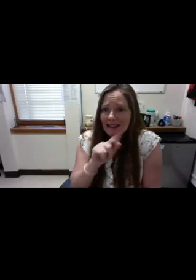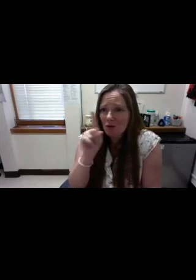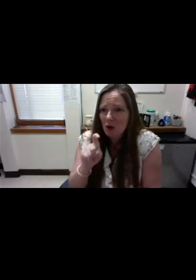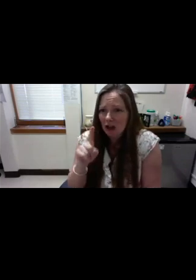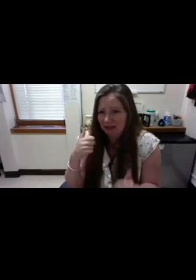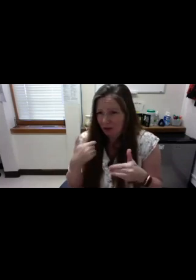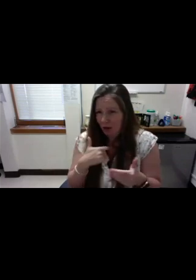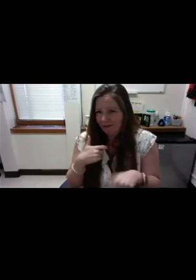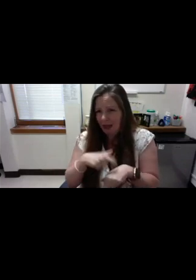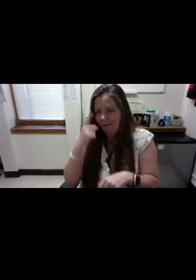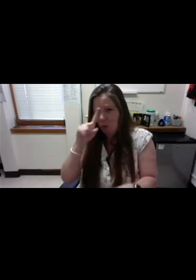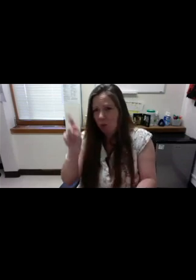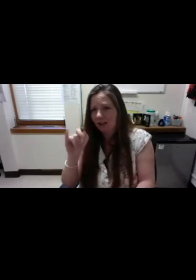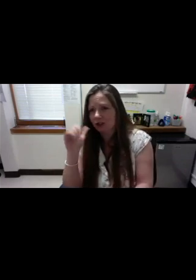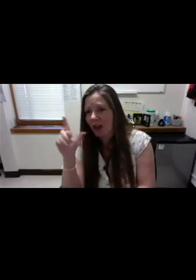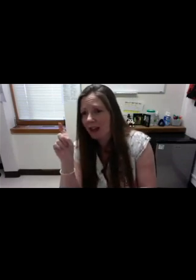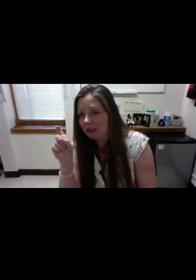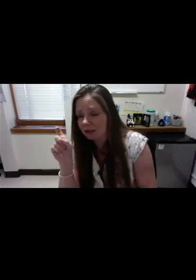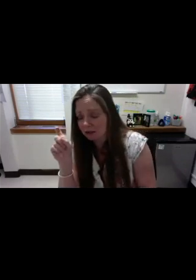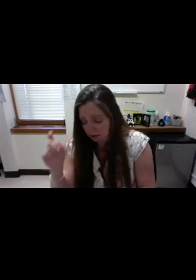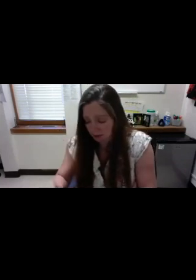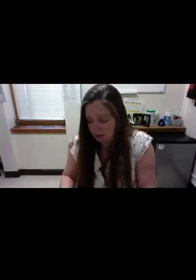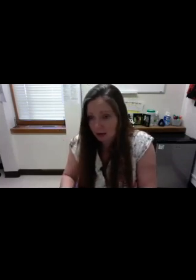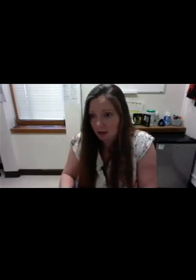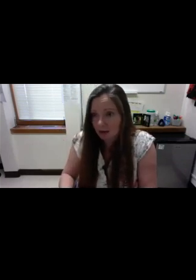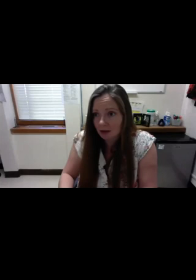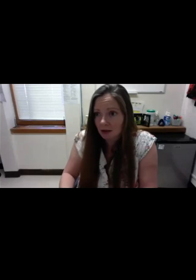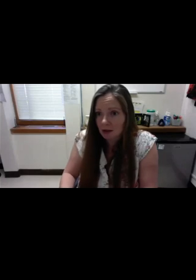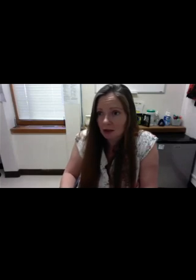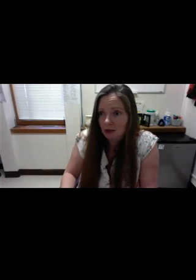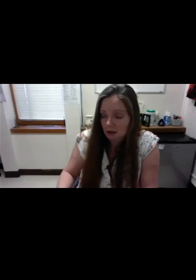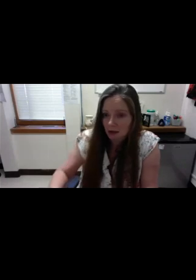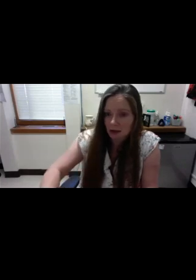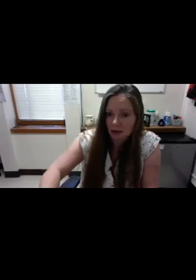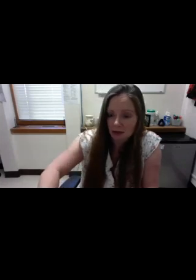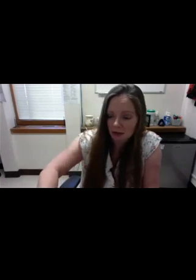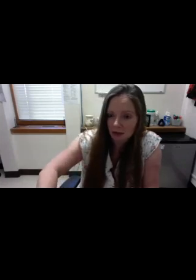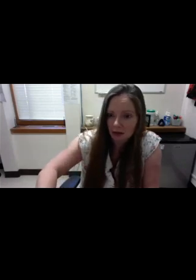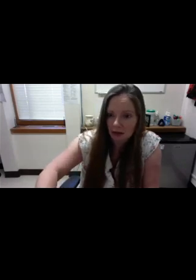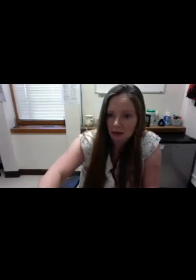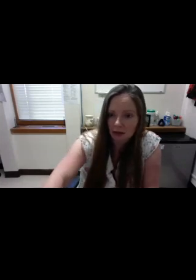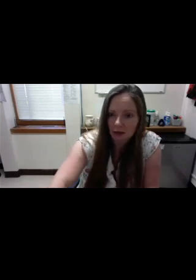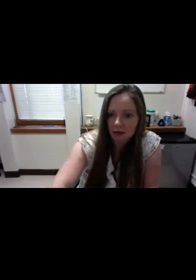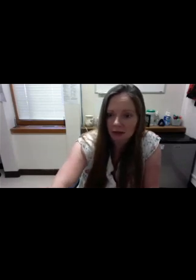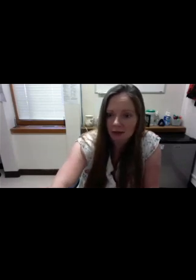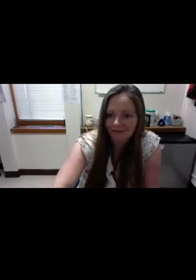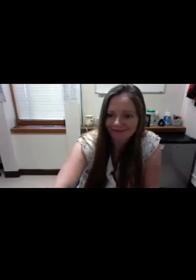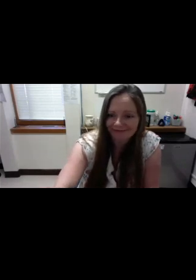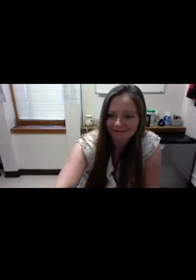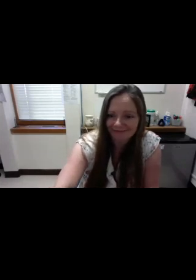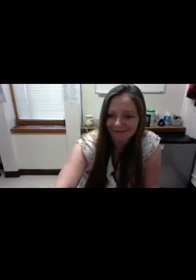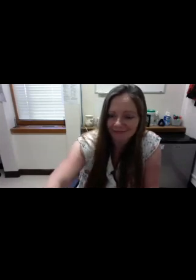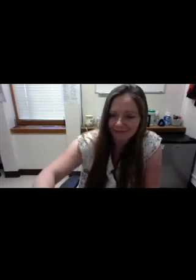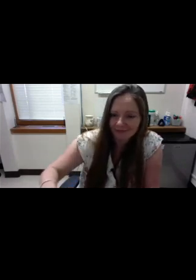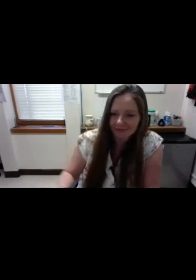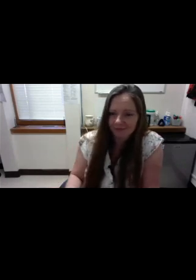And if anyone has any questions, I'm wondering if we have any questions left. I'm sorry, any questions, any time